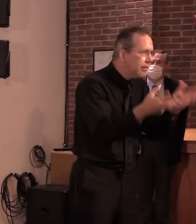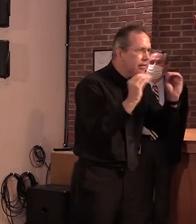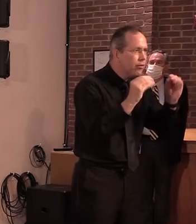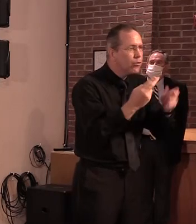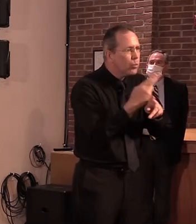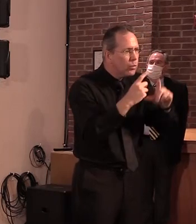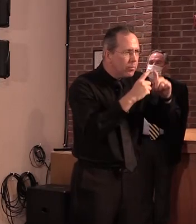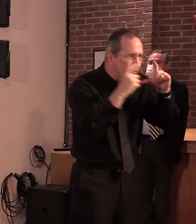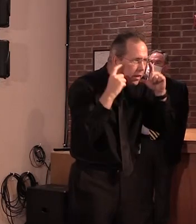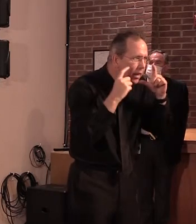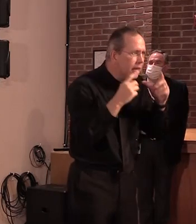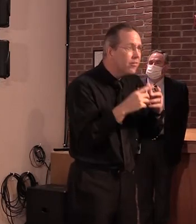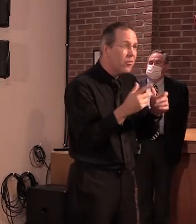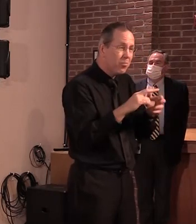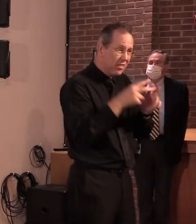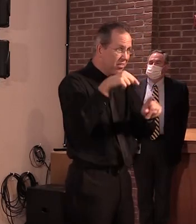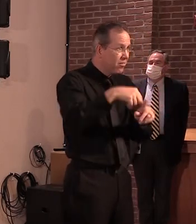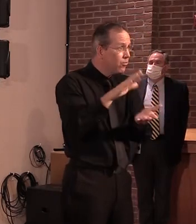when sick.